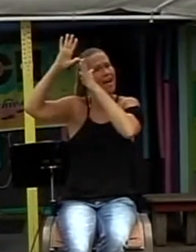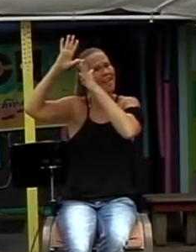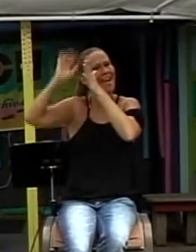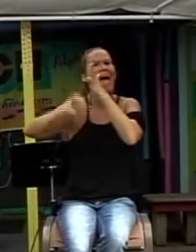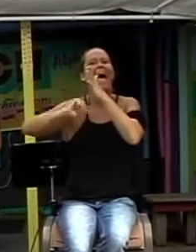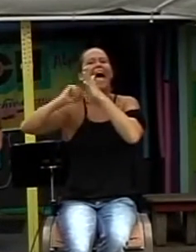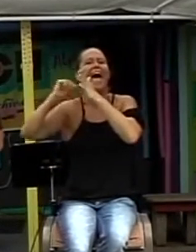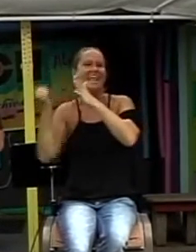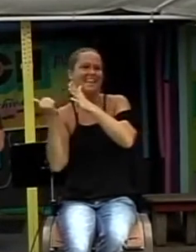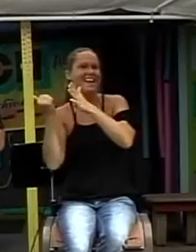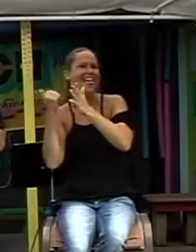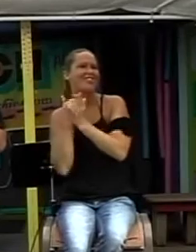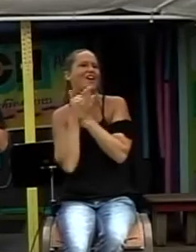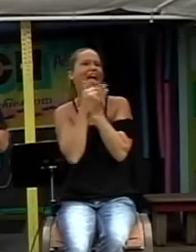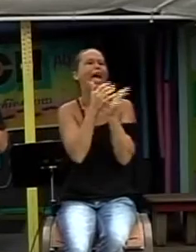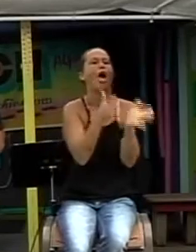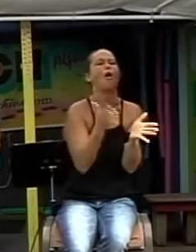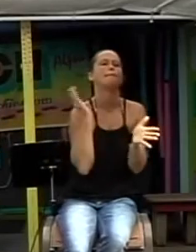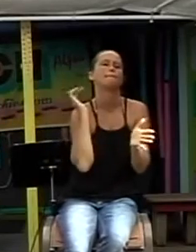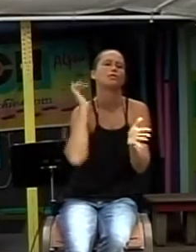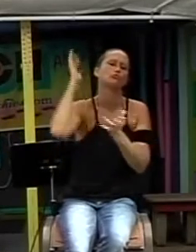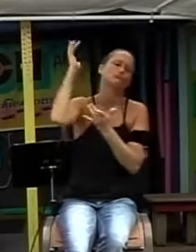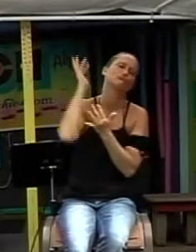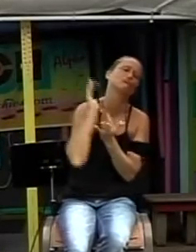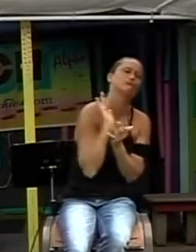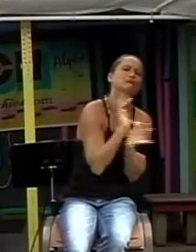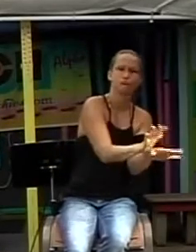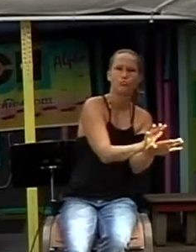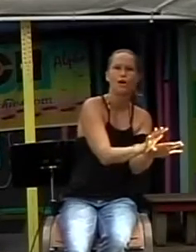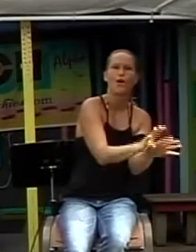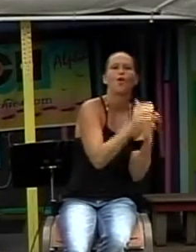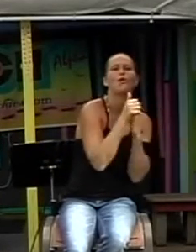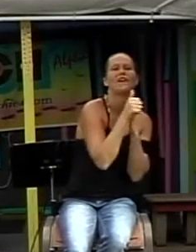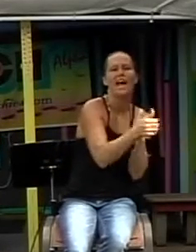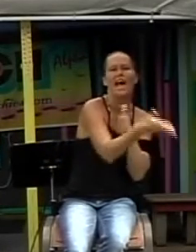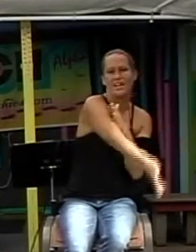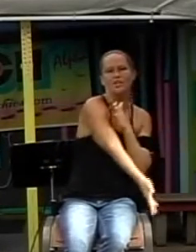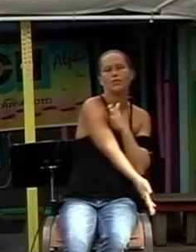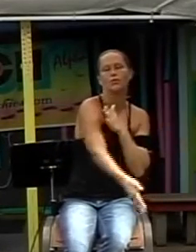what was going on here, even before.